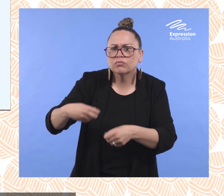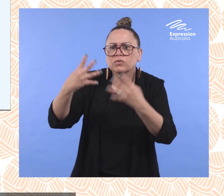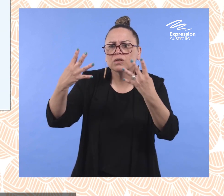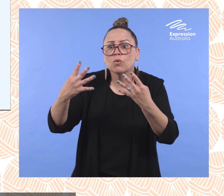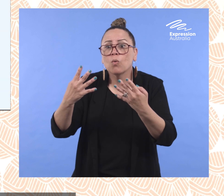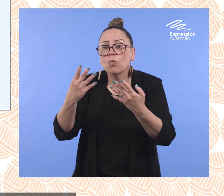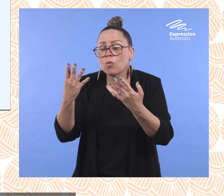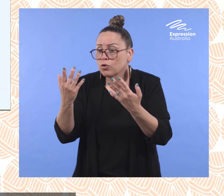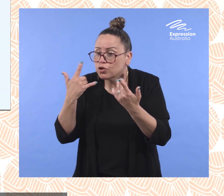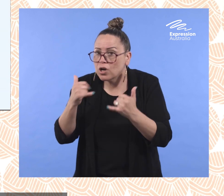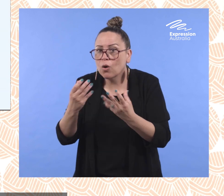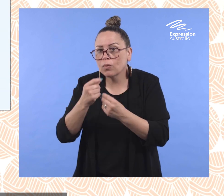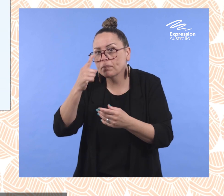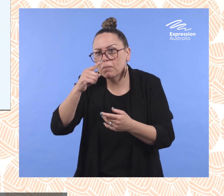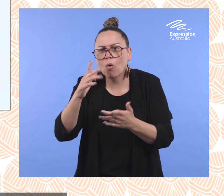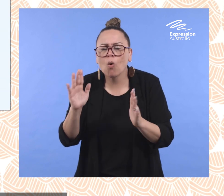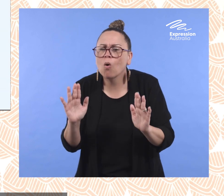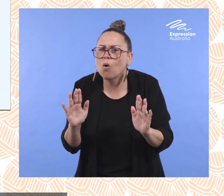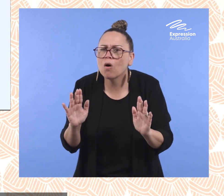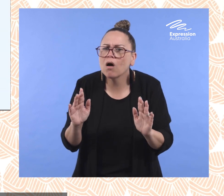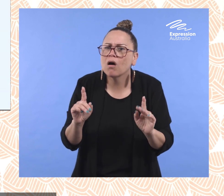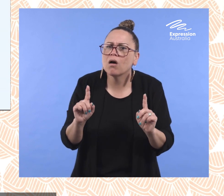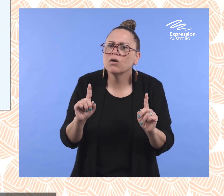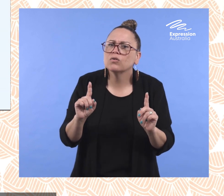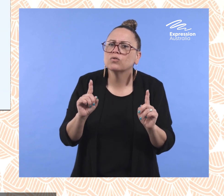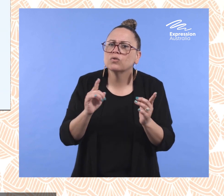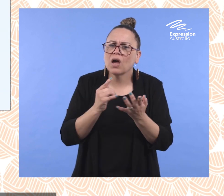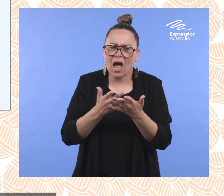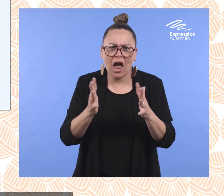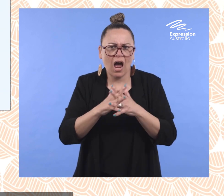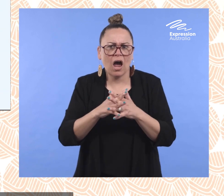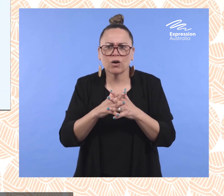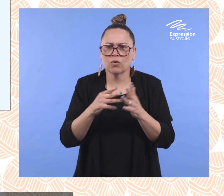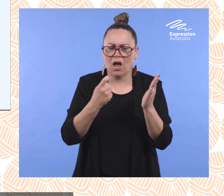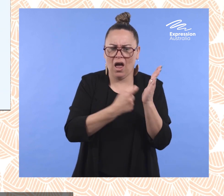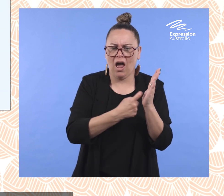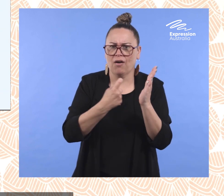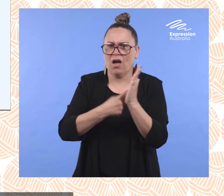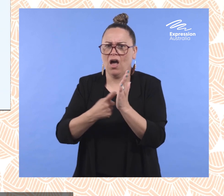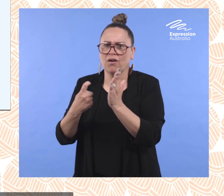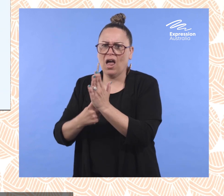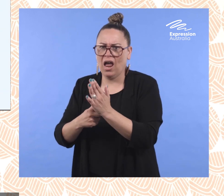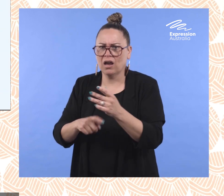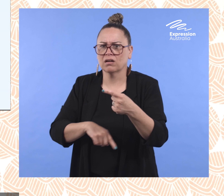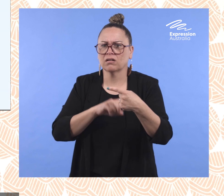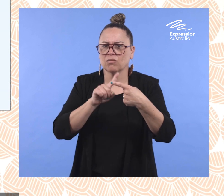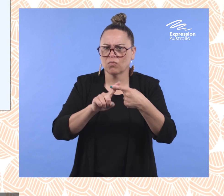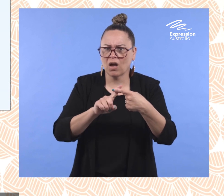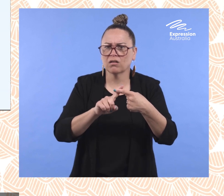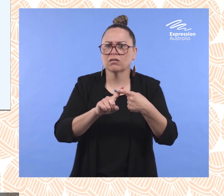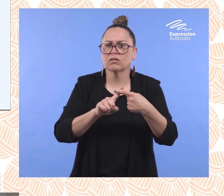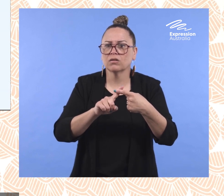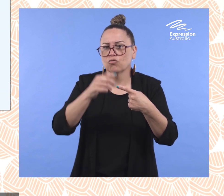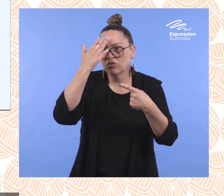or just leave the conversation? In response to that, I'd say, have a go at applying the 3 R's to that scenario.